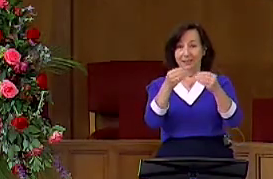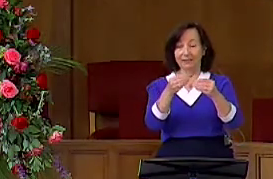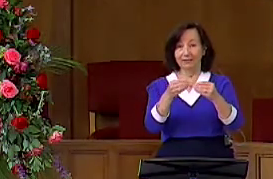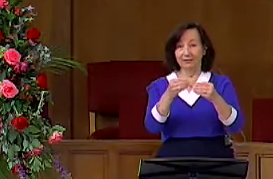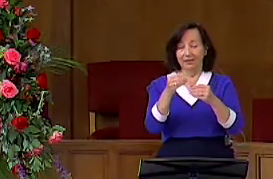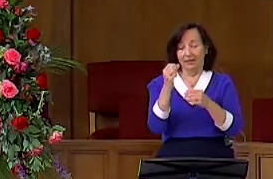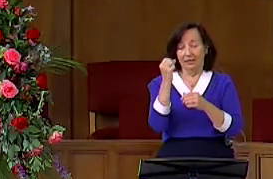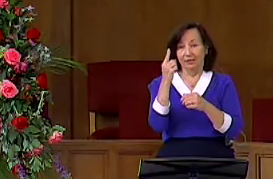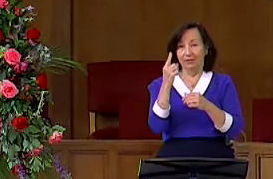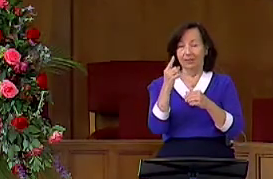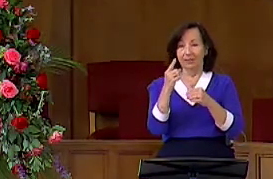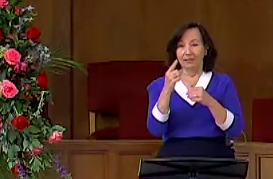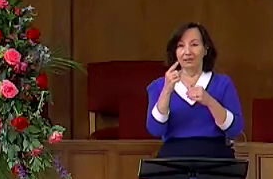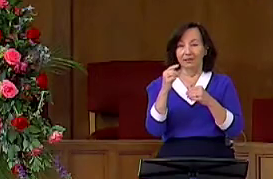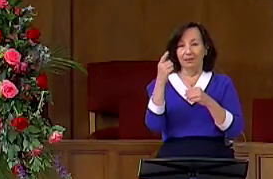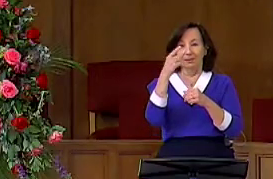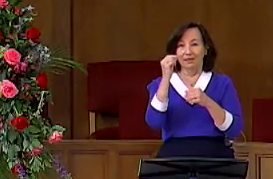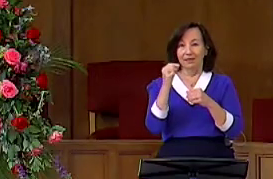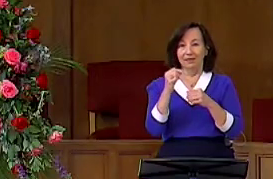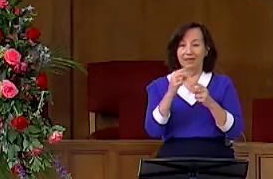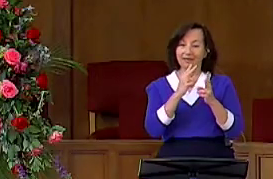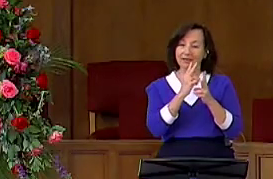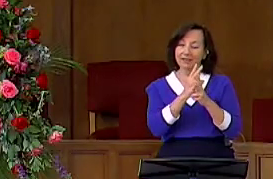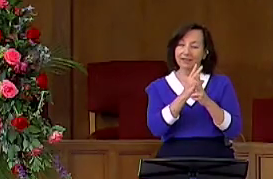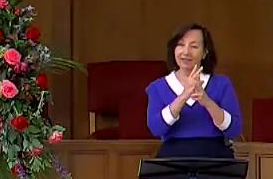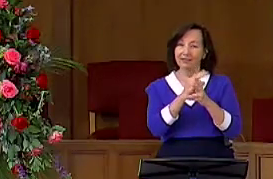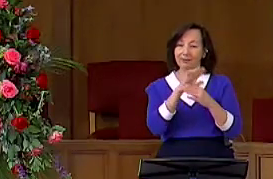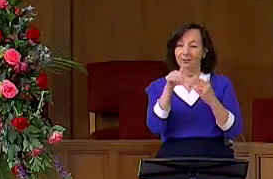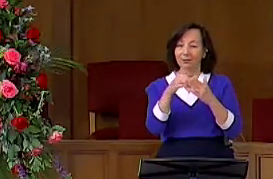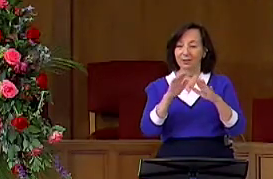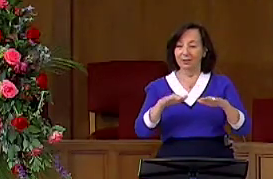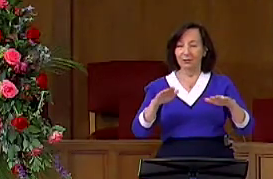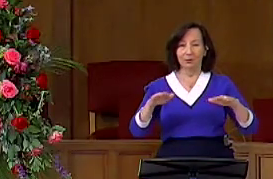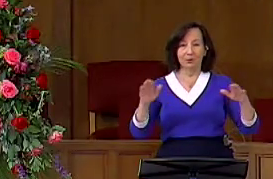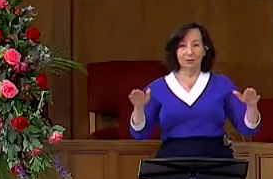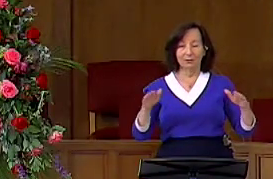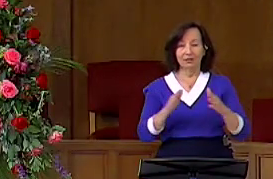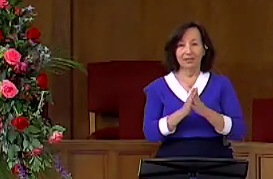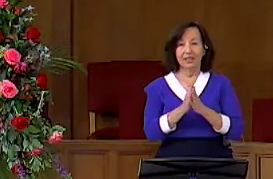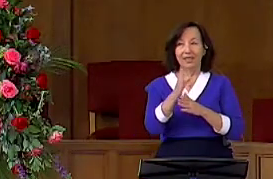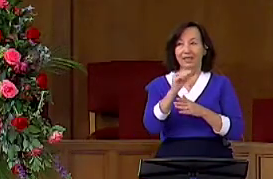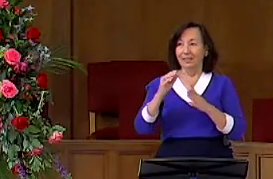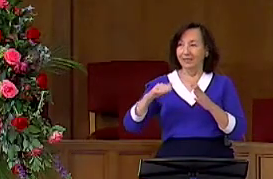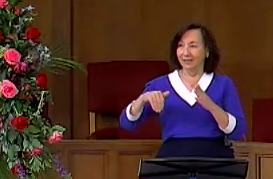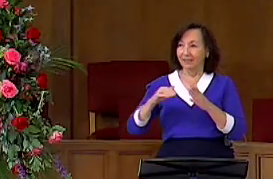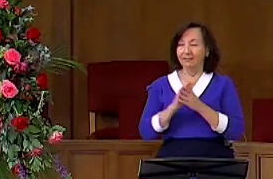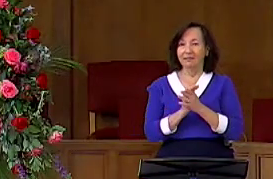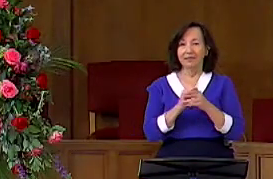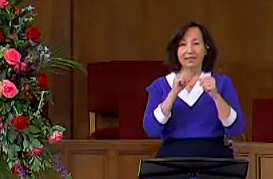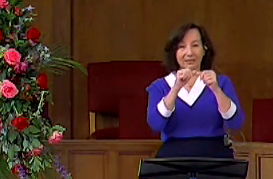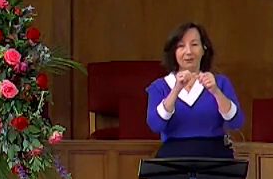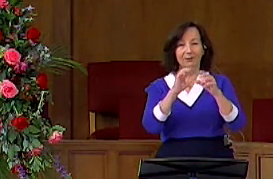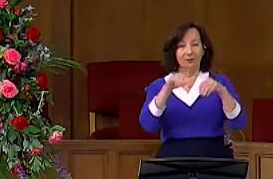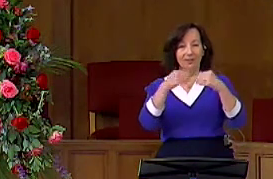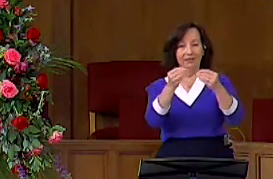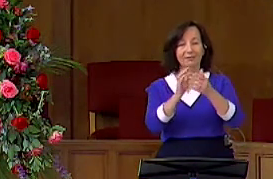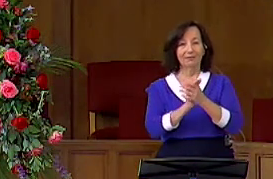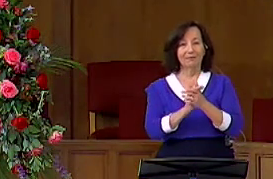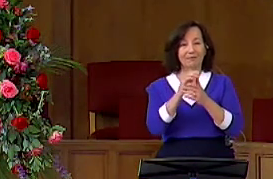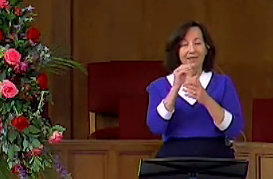would do that, because he had to take care of all of these children, you know, and yet he just kept giving. And